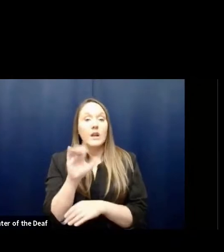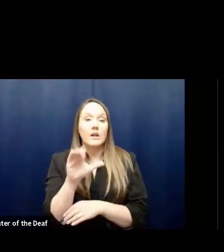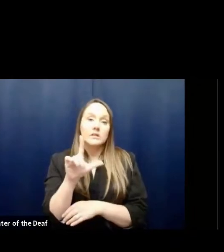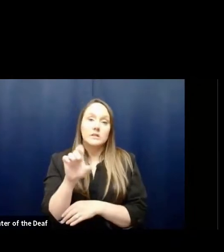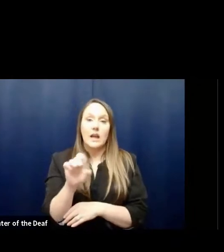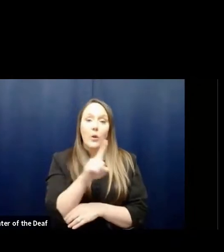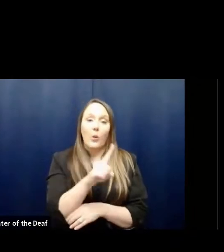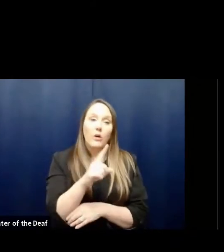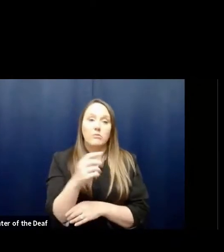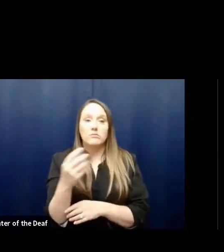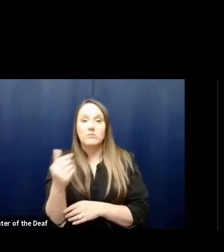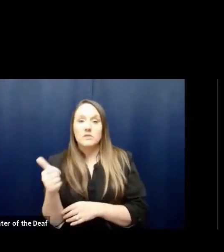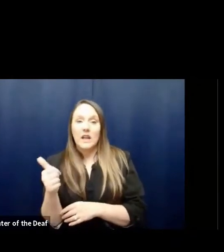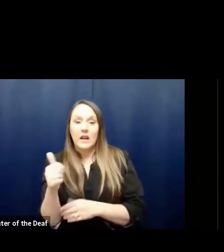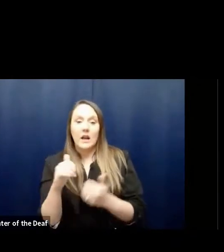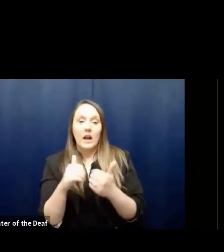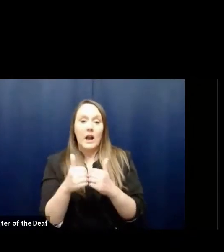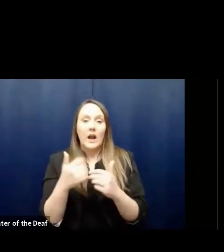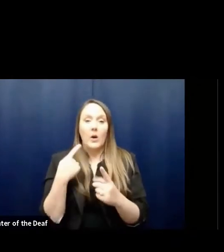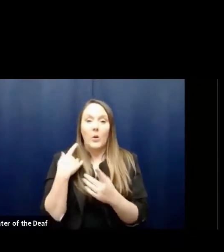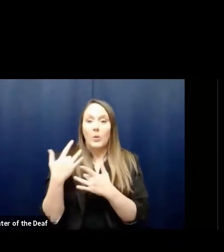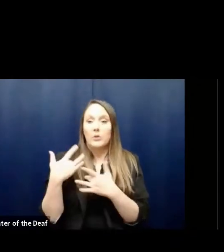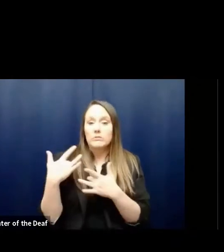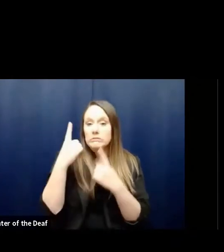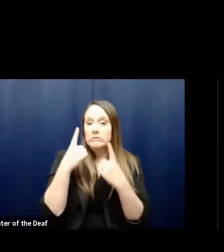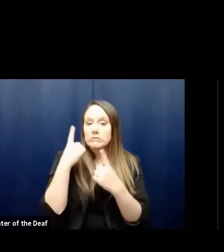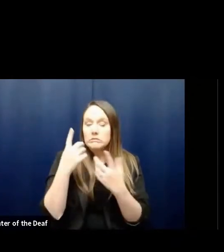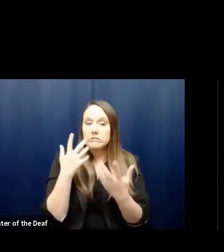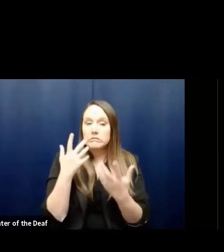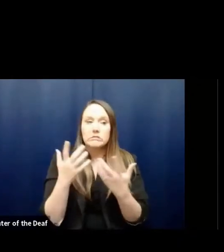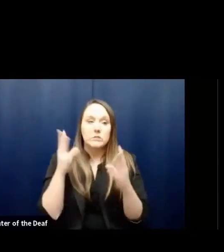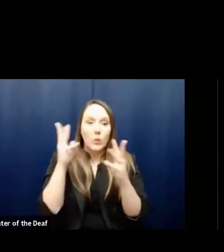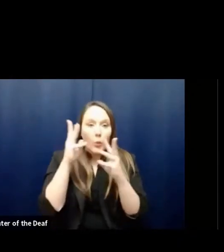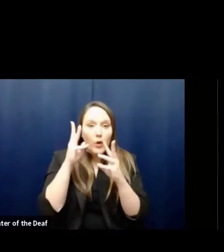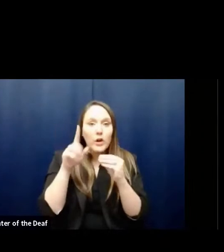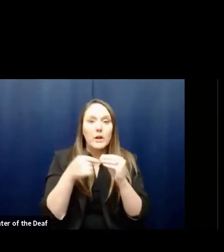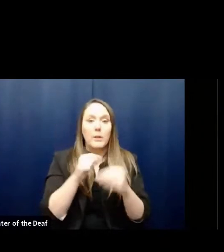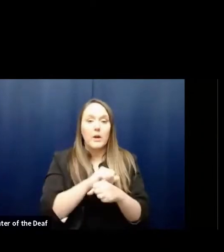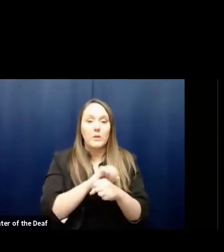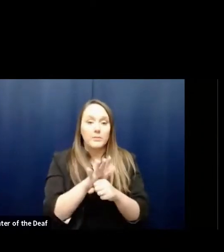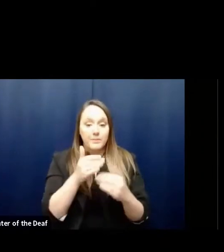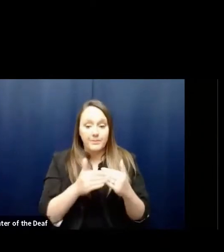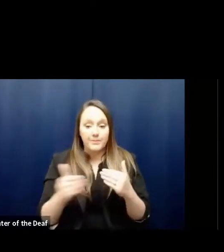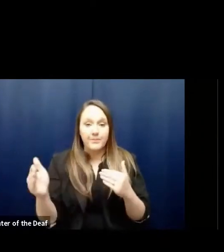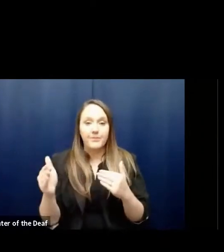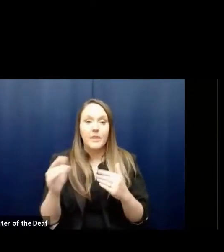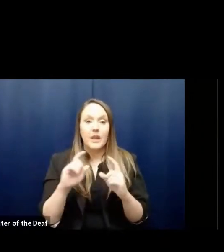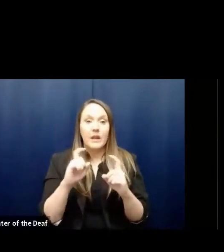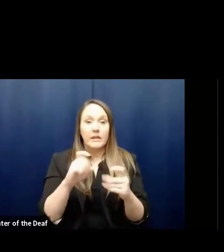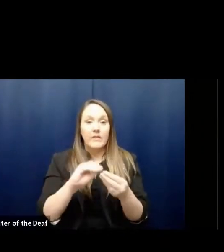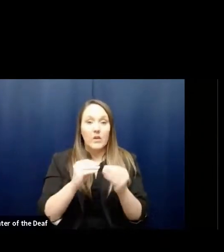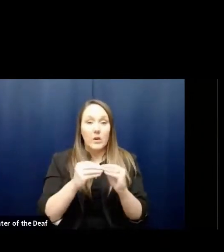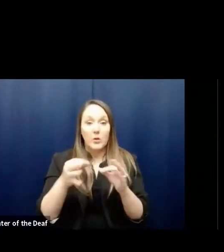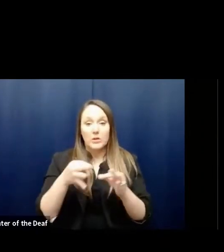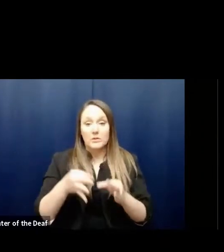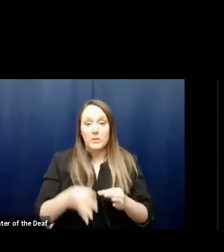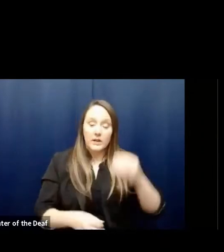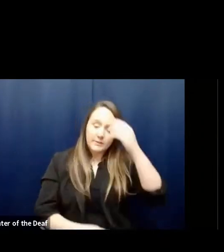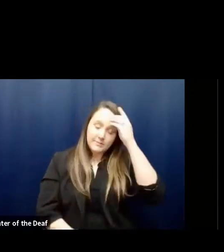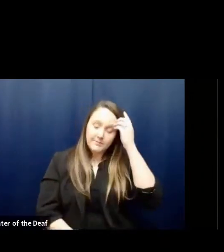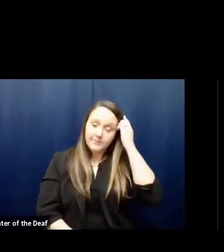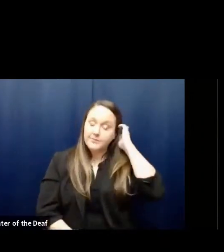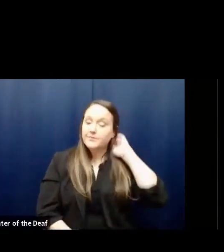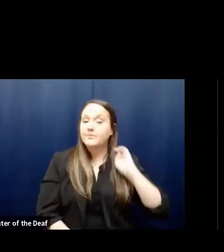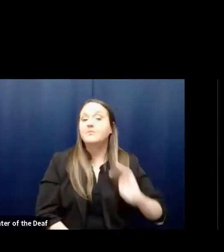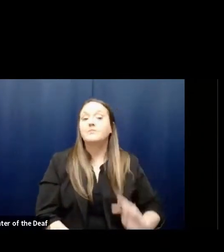1 to 10, how concerned should Knox County residents be about the virus going forward? Please give a number and explain. Well, I think, we